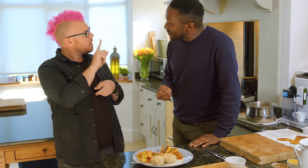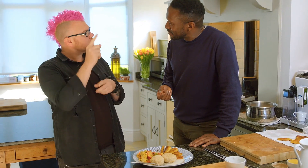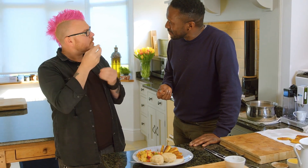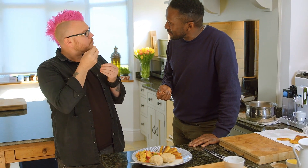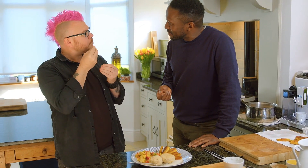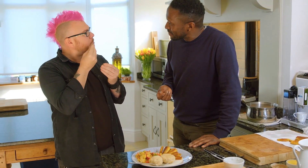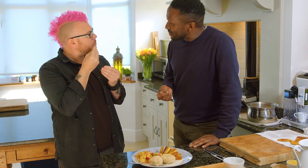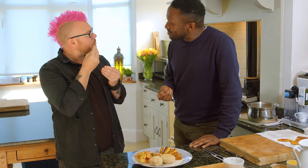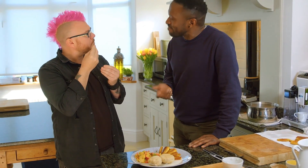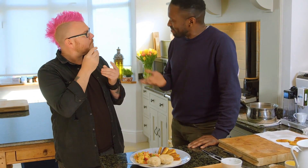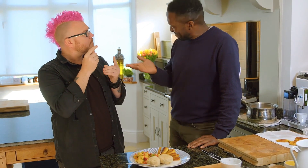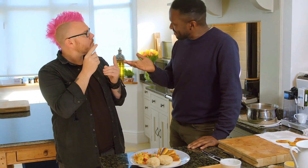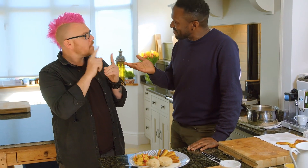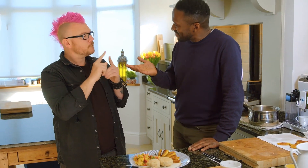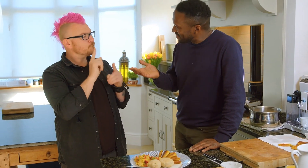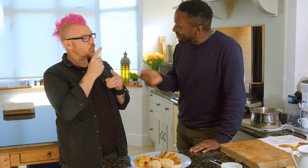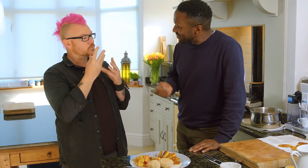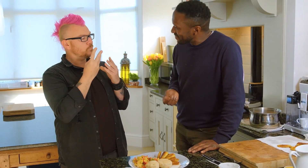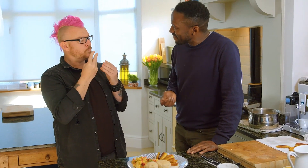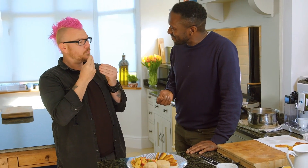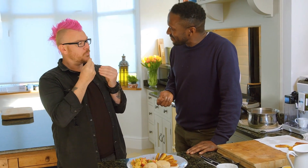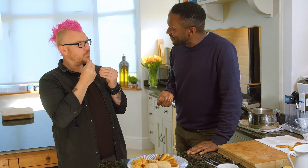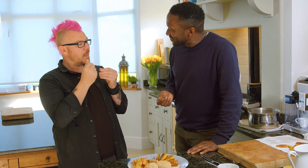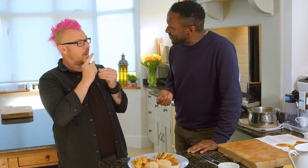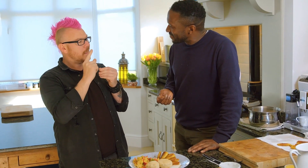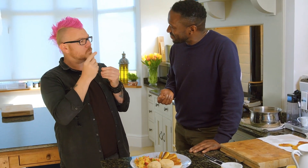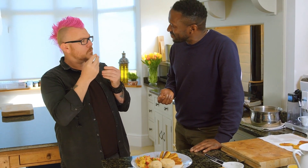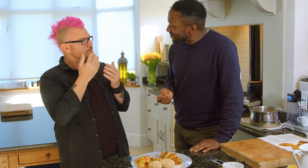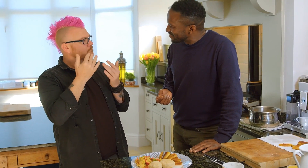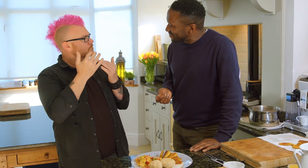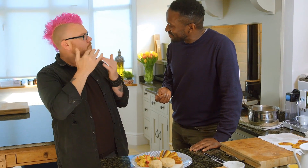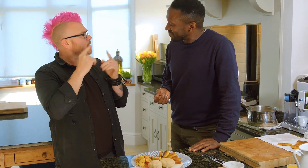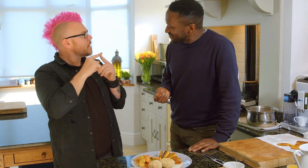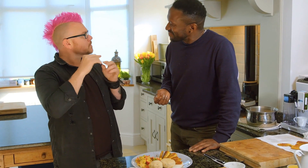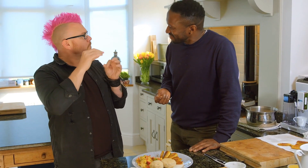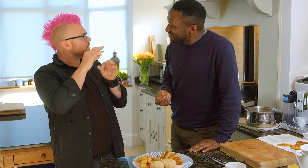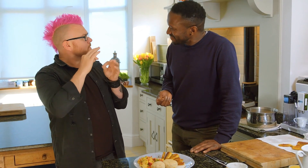through later. And then you taste the spices.